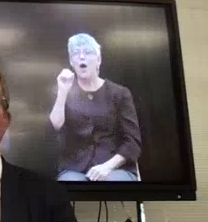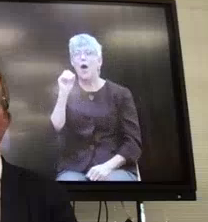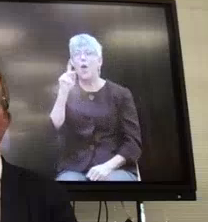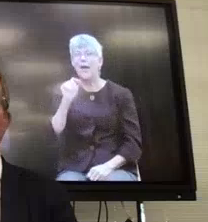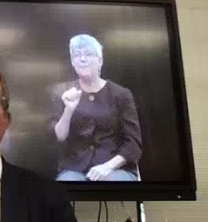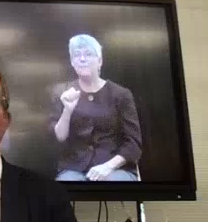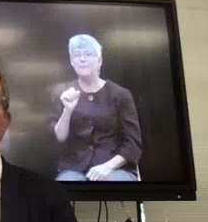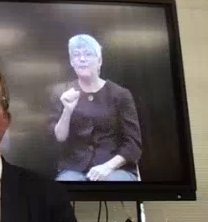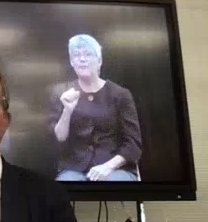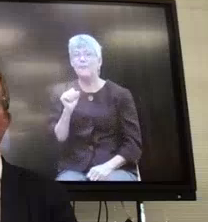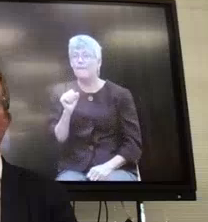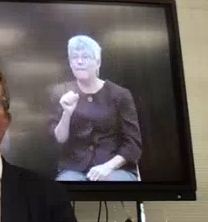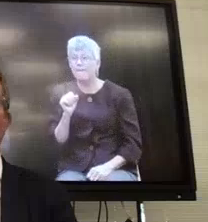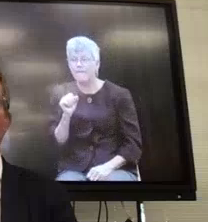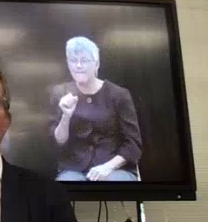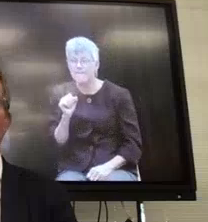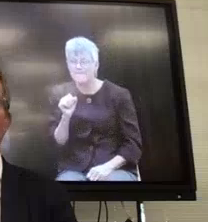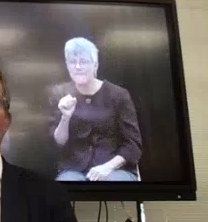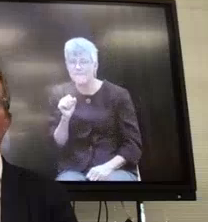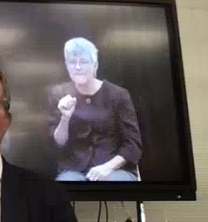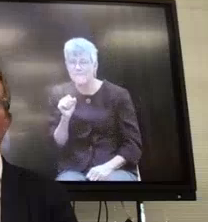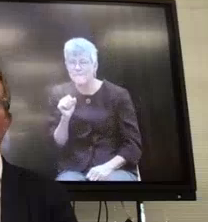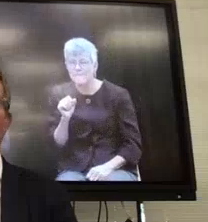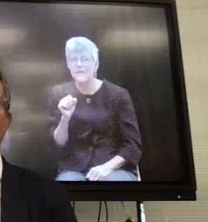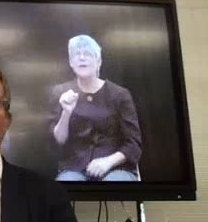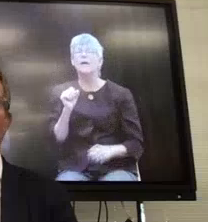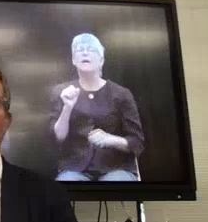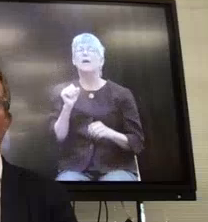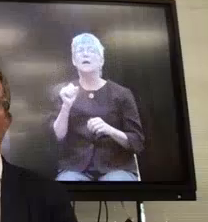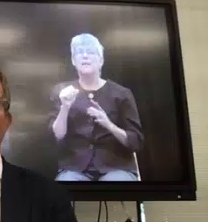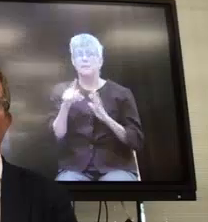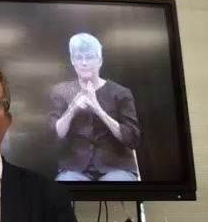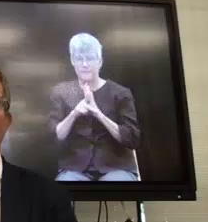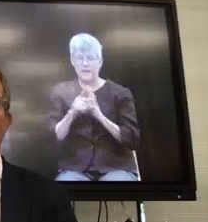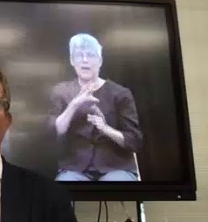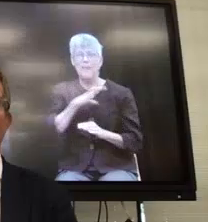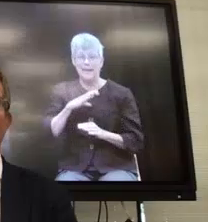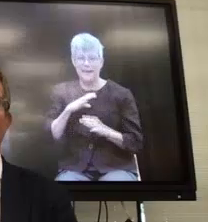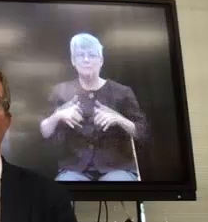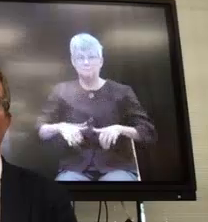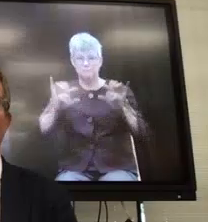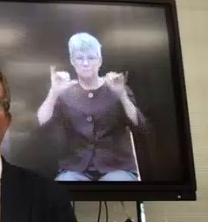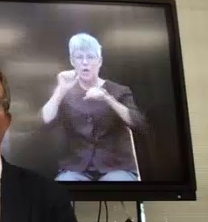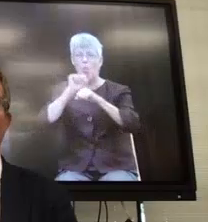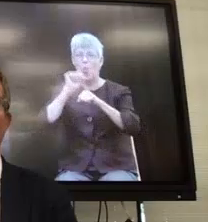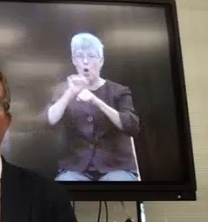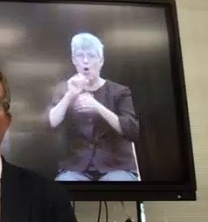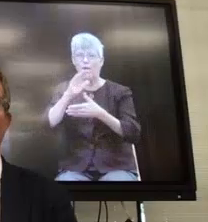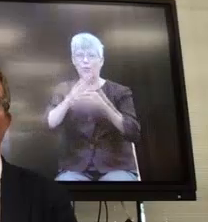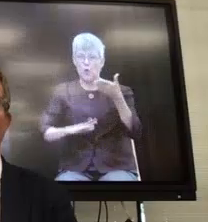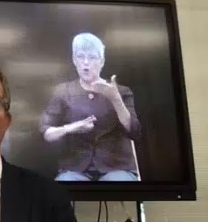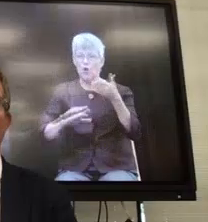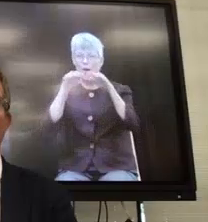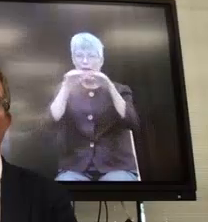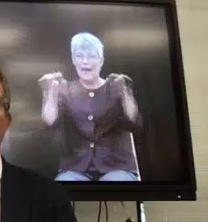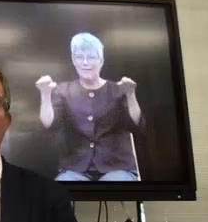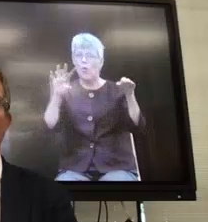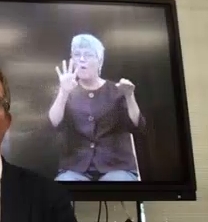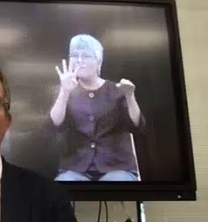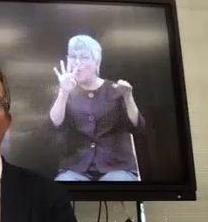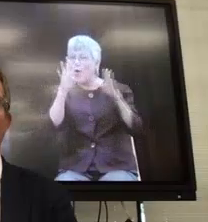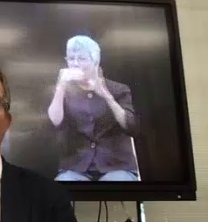So the only other thing for the policy committee is that we're going to continue to work through the 4,000s in chunks. And